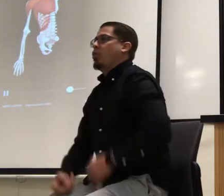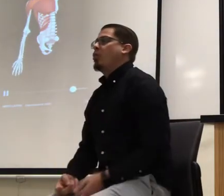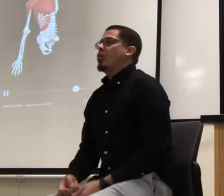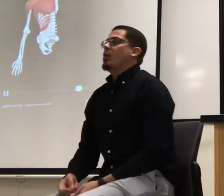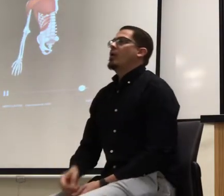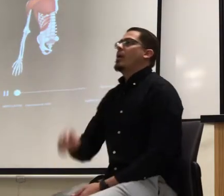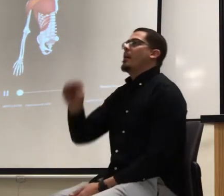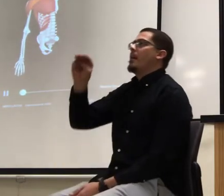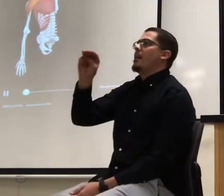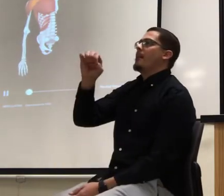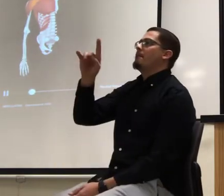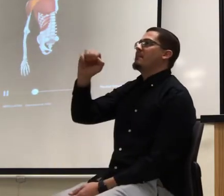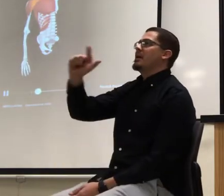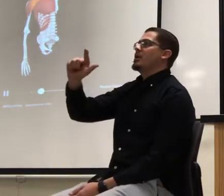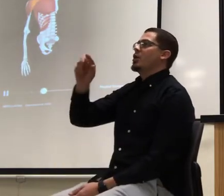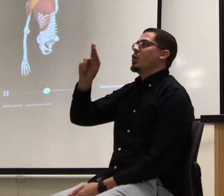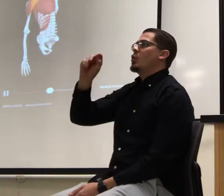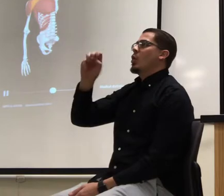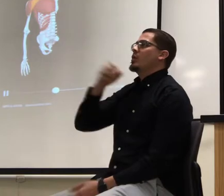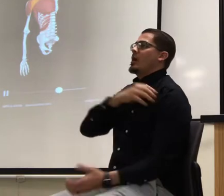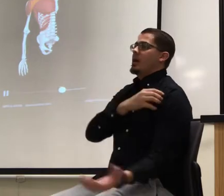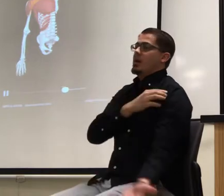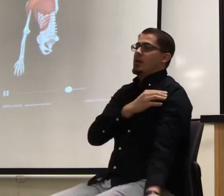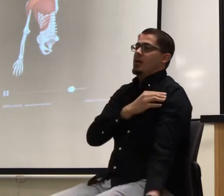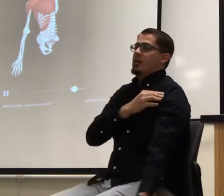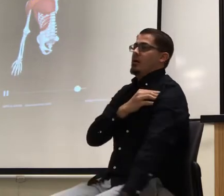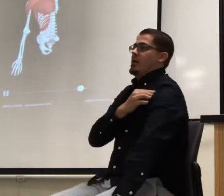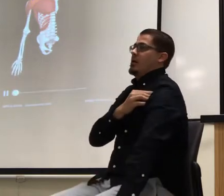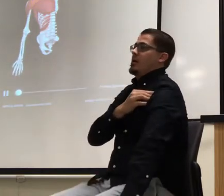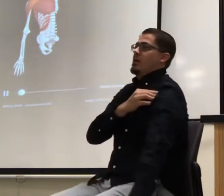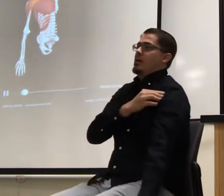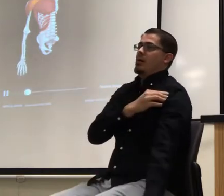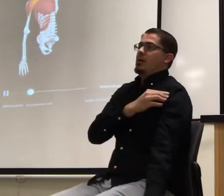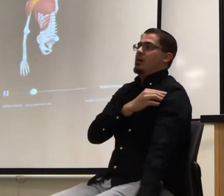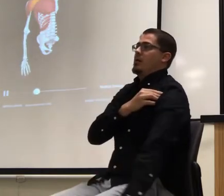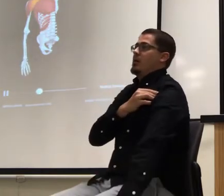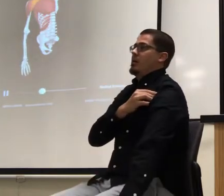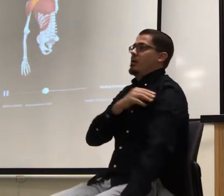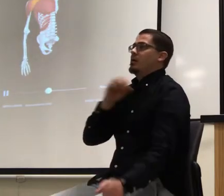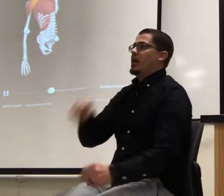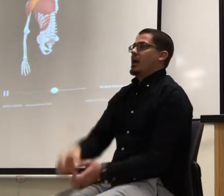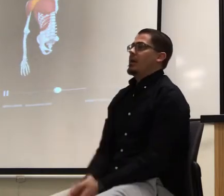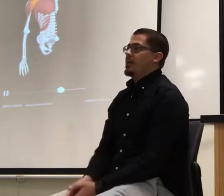So immediately rotate arm or shoulder is another action.